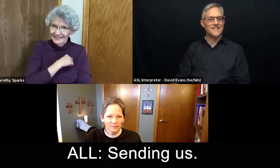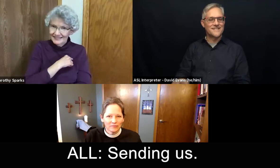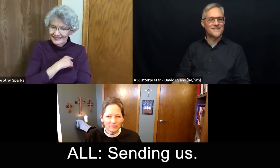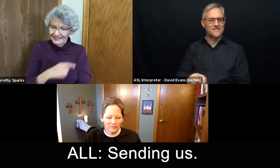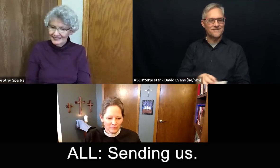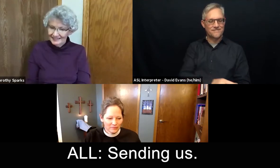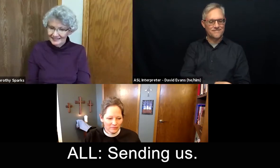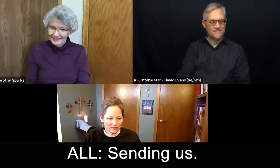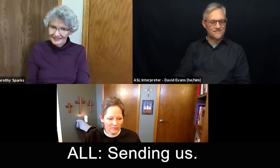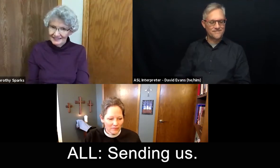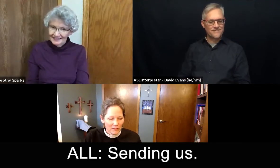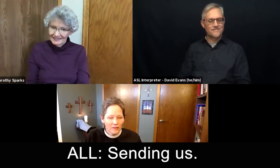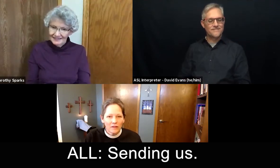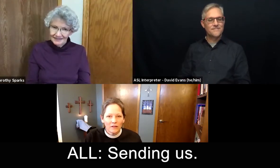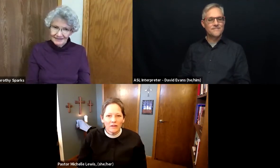Sending us.